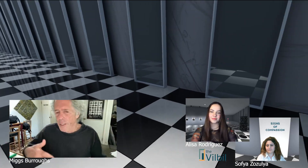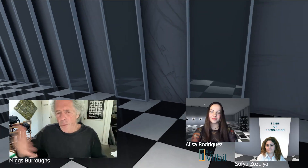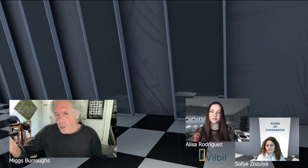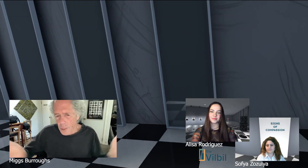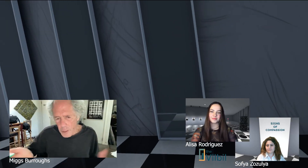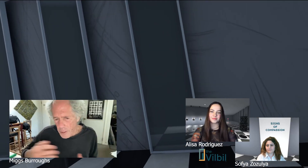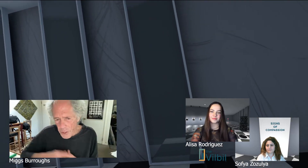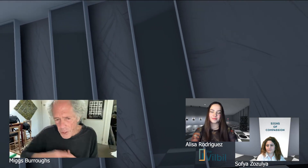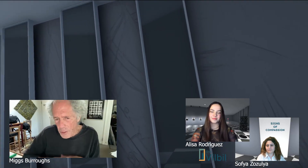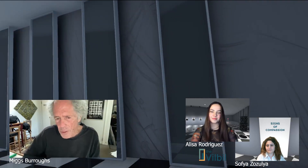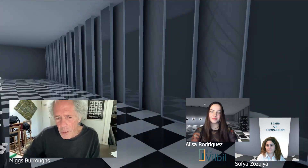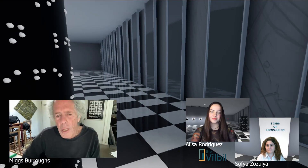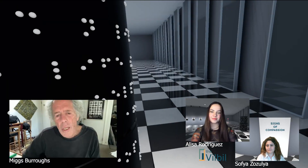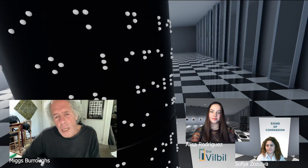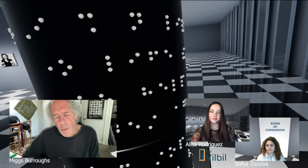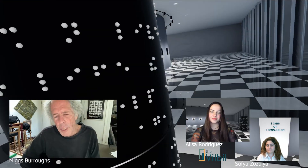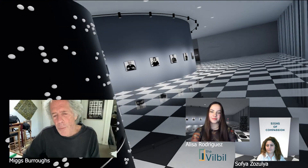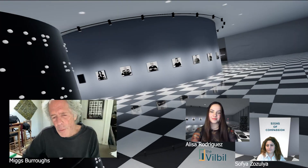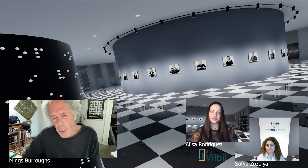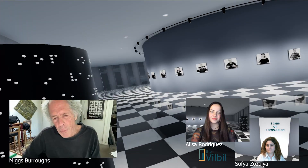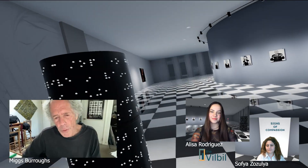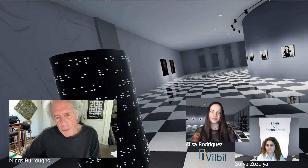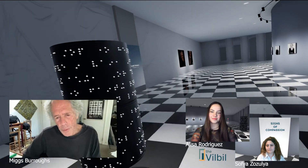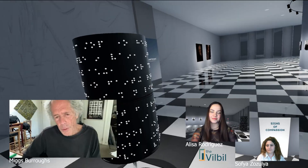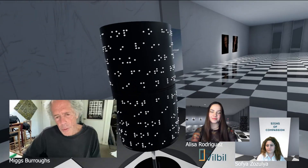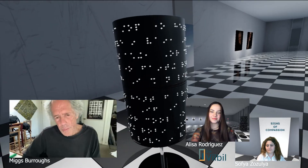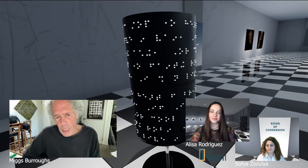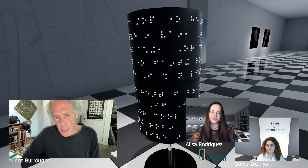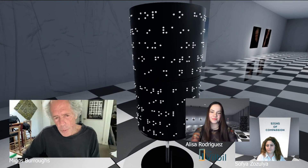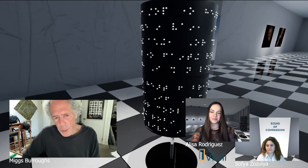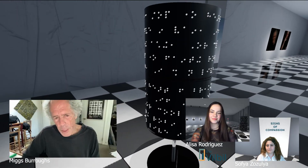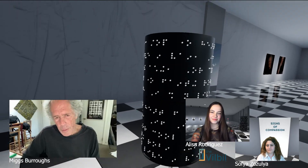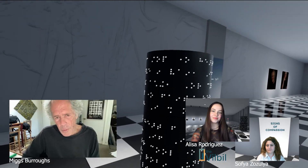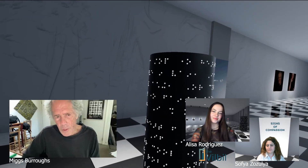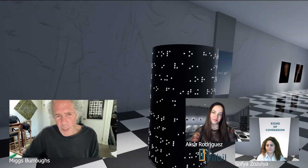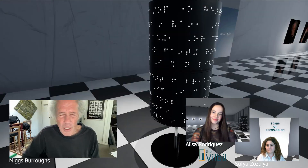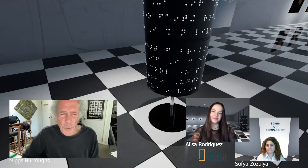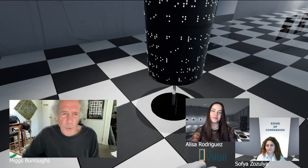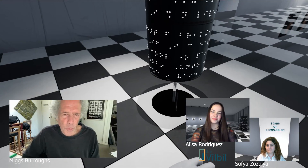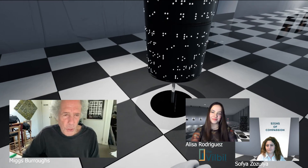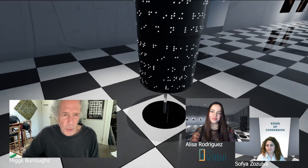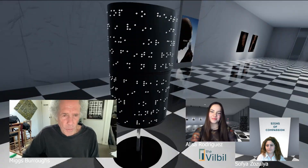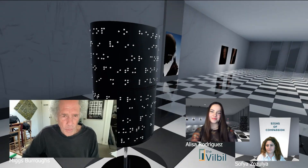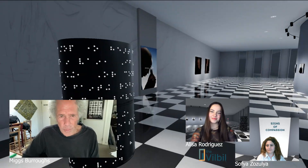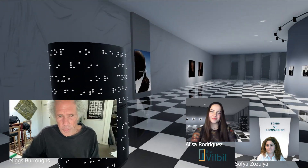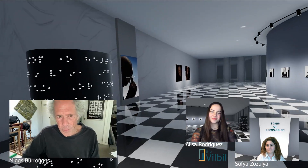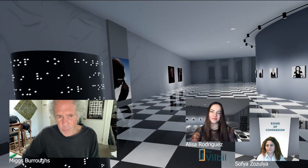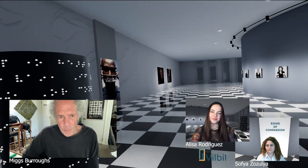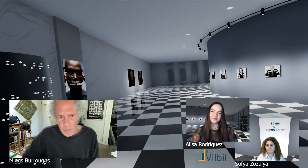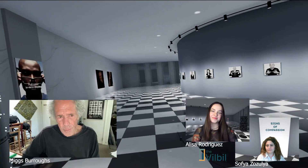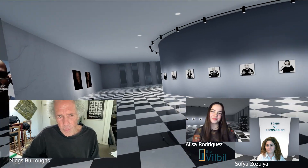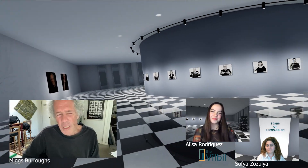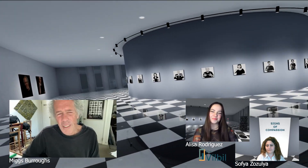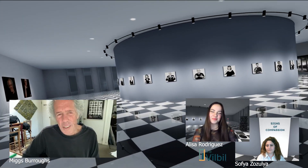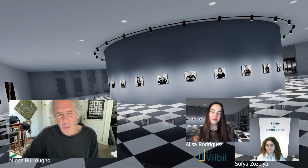a watercolor artist and recommend people and that type of thing. So that keeps me busy. But I don't like to